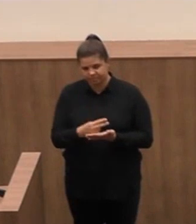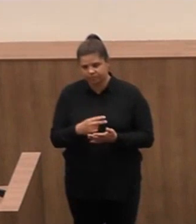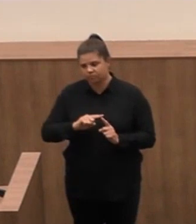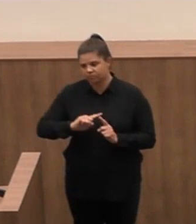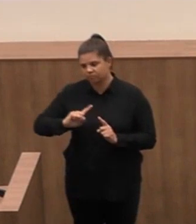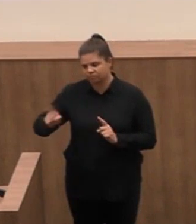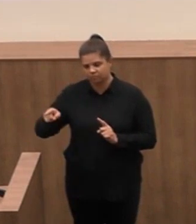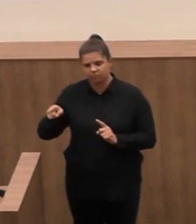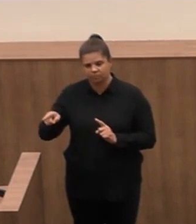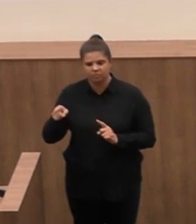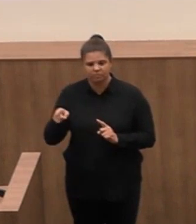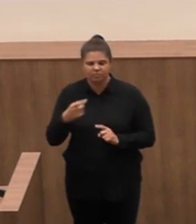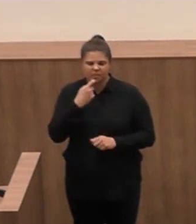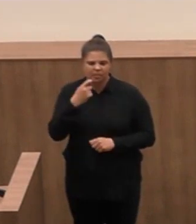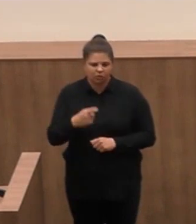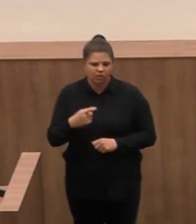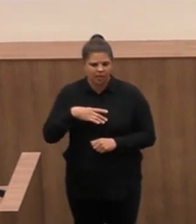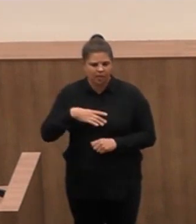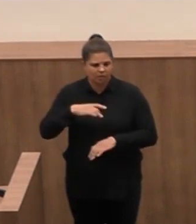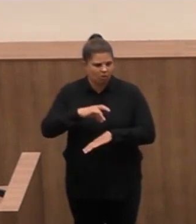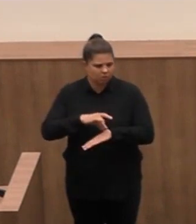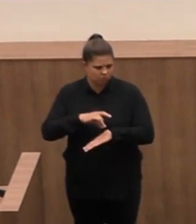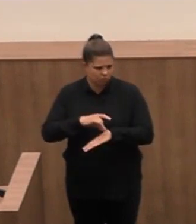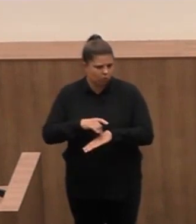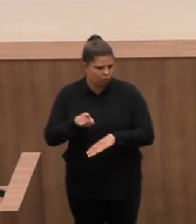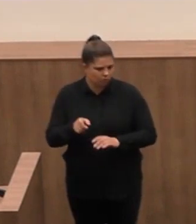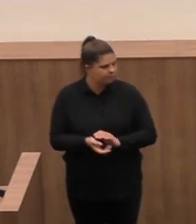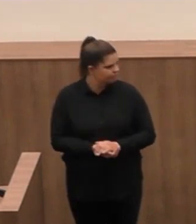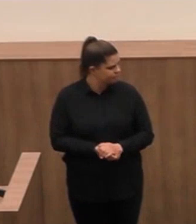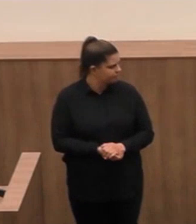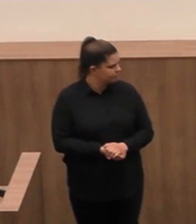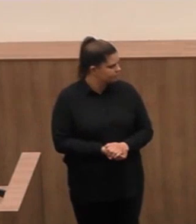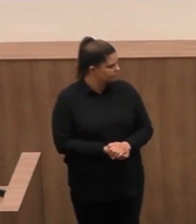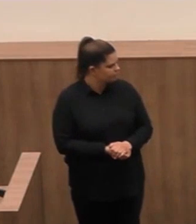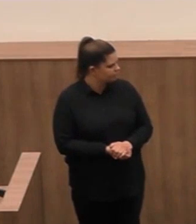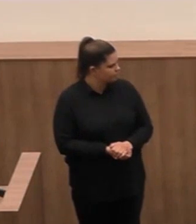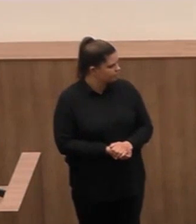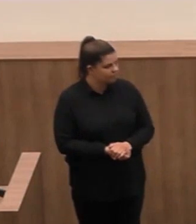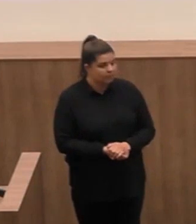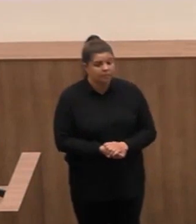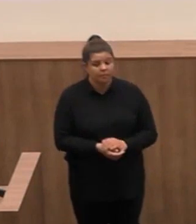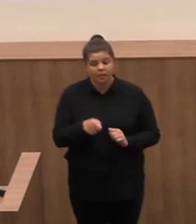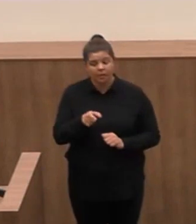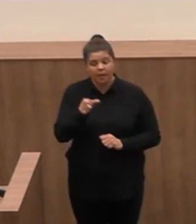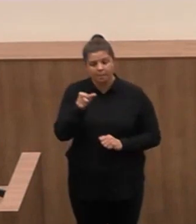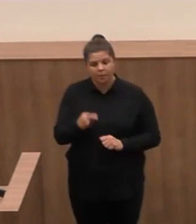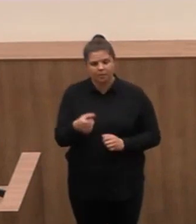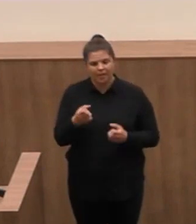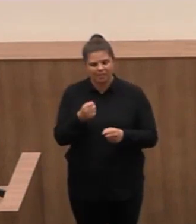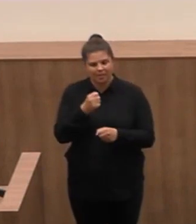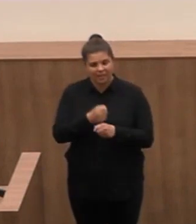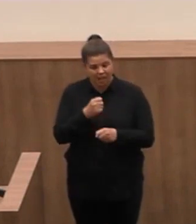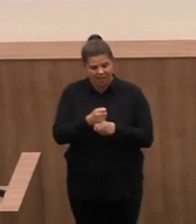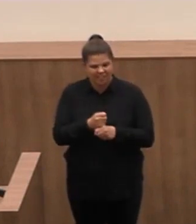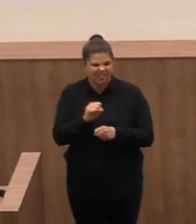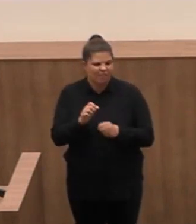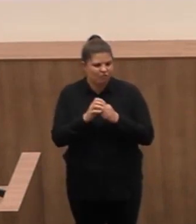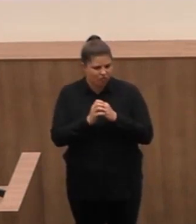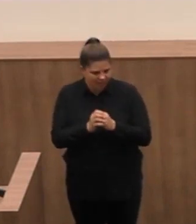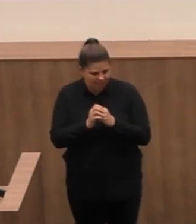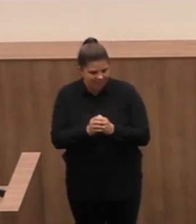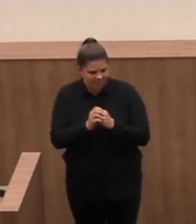quite deconditioned and they had to go into hospital. This person has actually had a guardian who was actually their friend. And